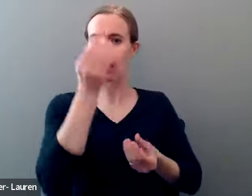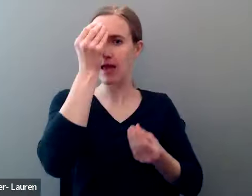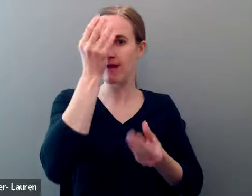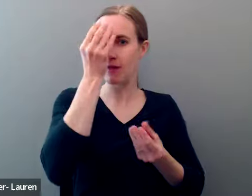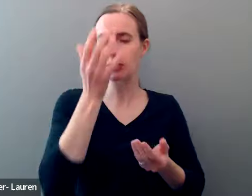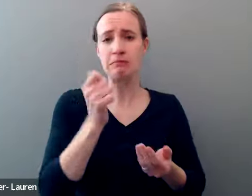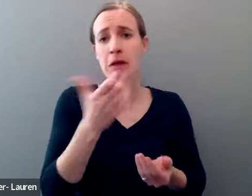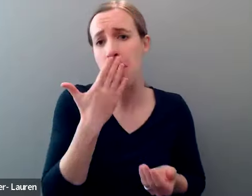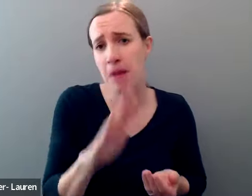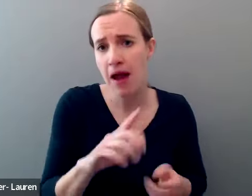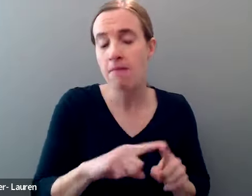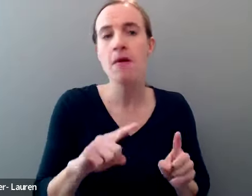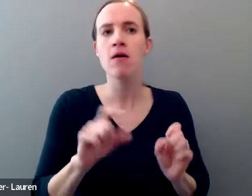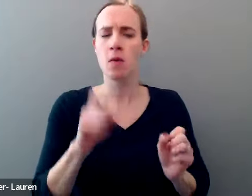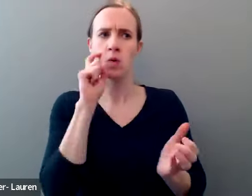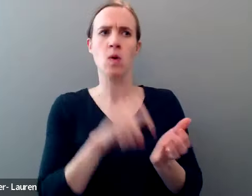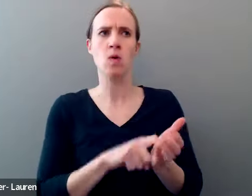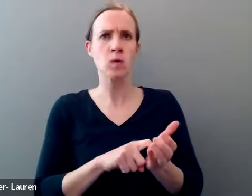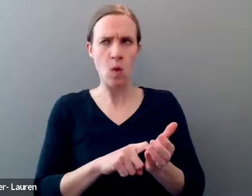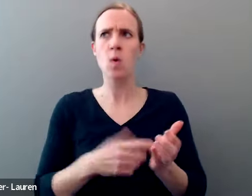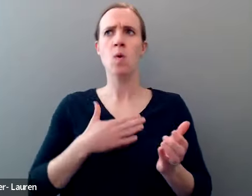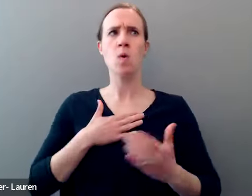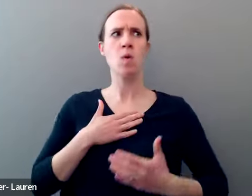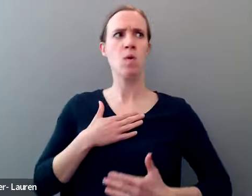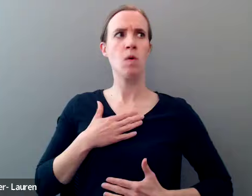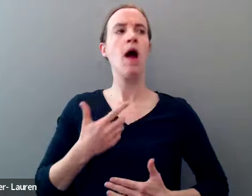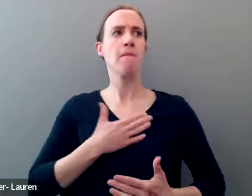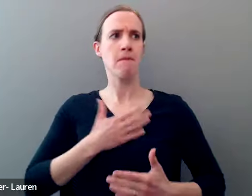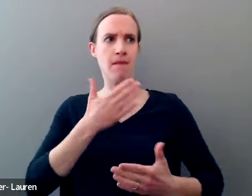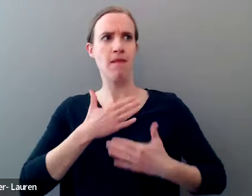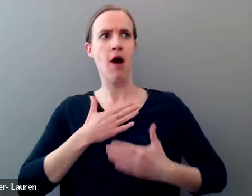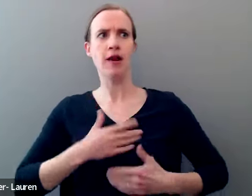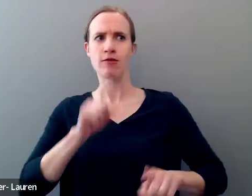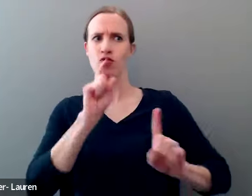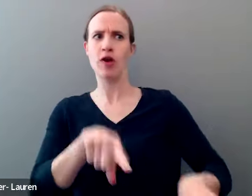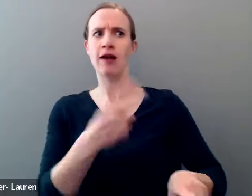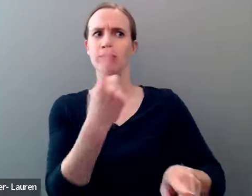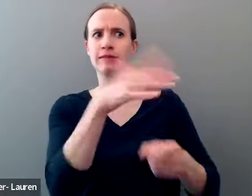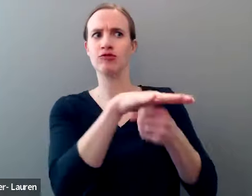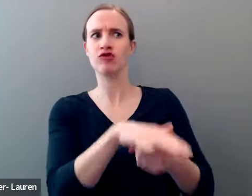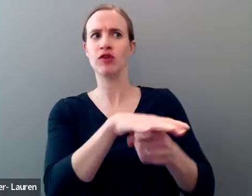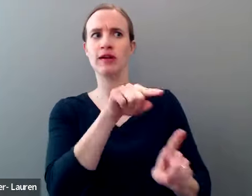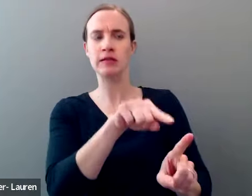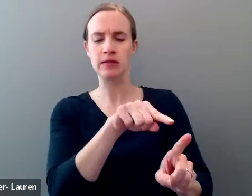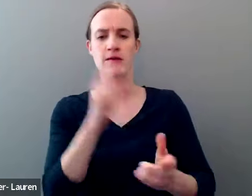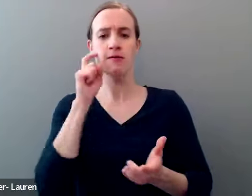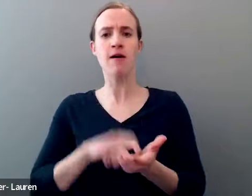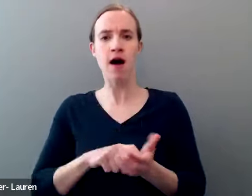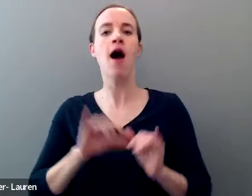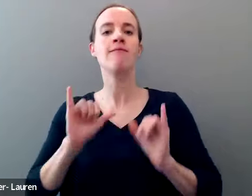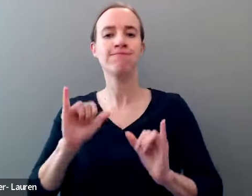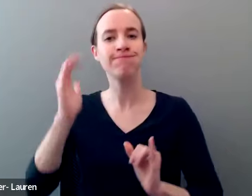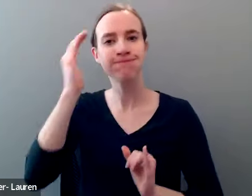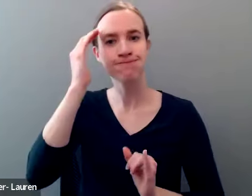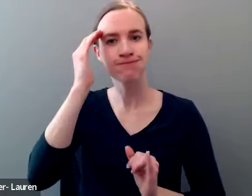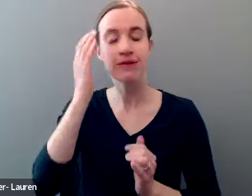like noticing what's happening in your body so that you can be aware. It's really